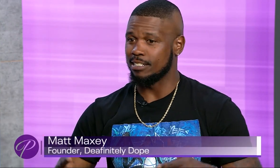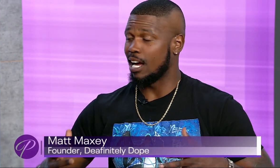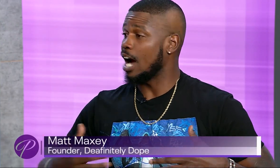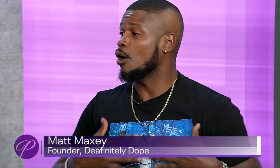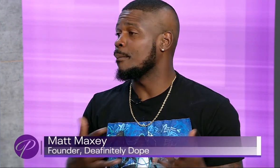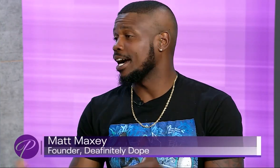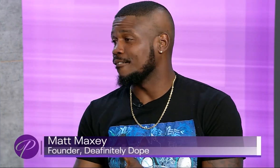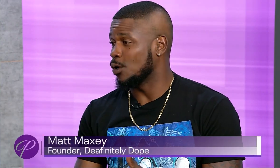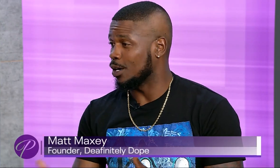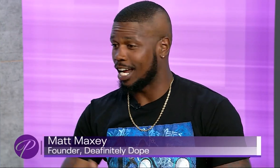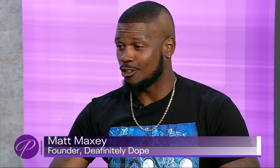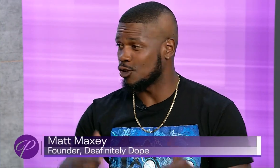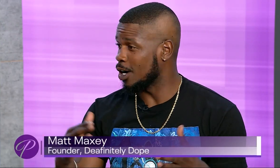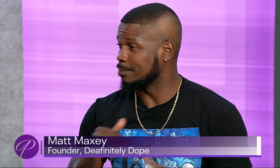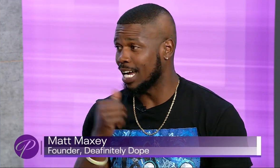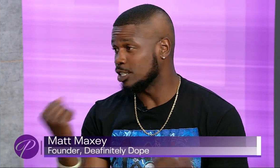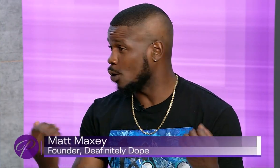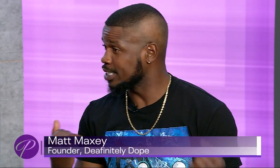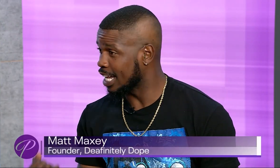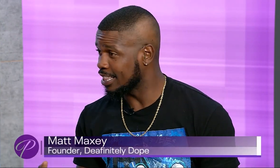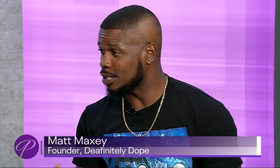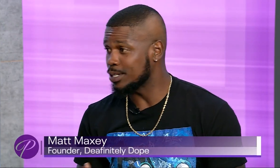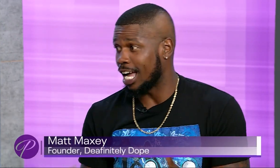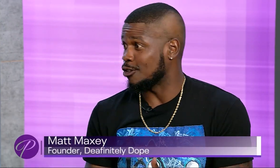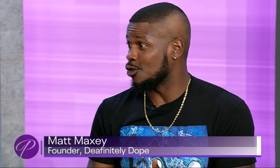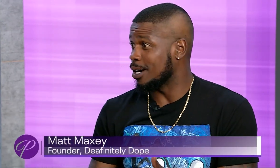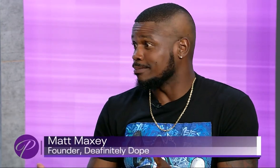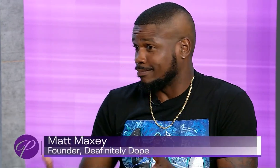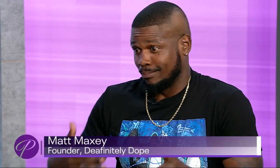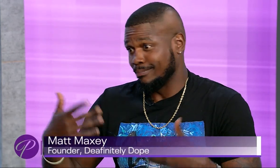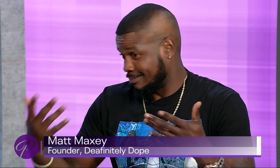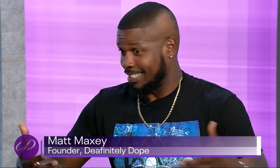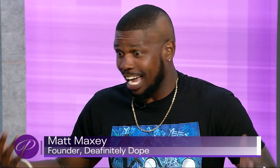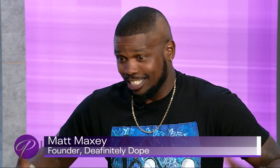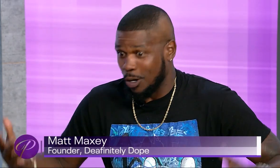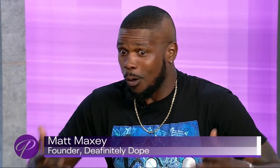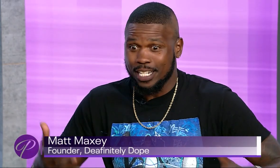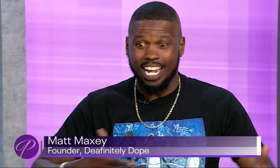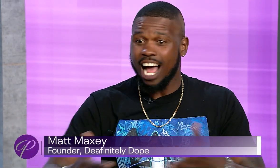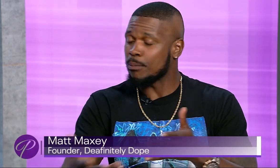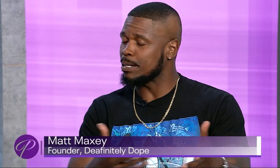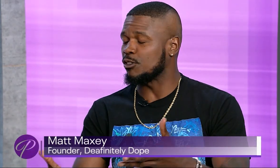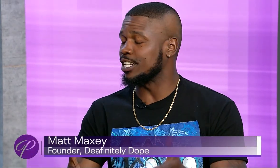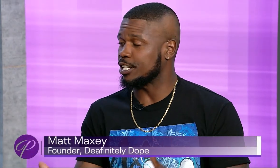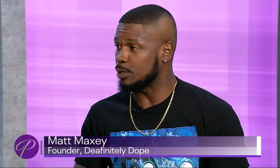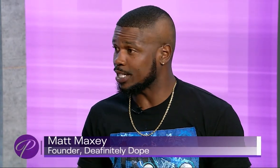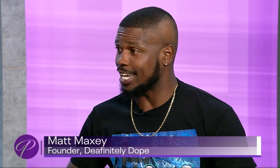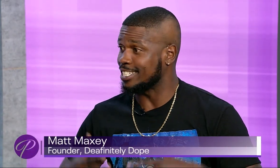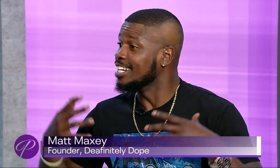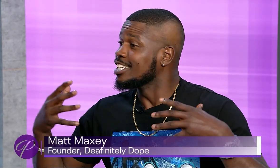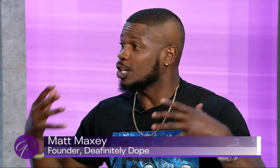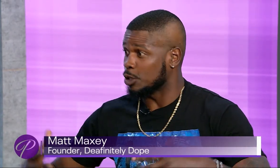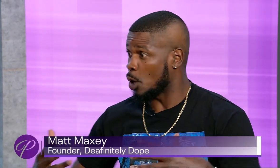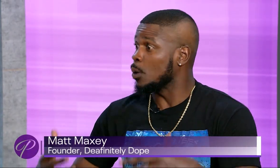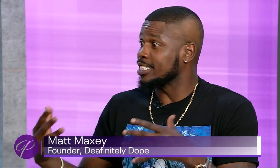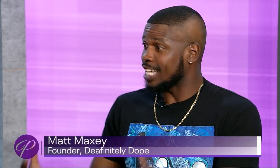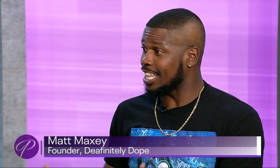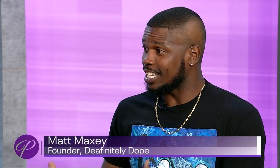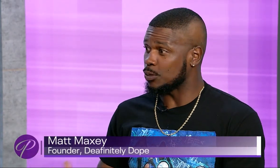I go back and forth. I grew up not knowing sign language. I grew up not knowing how people really communicated. So knowing sign language